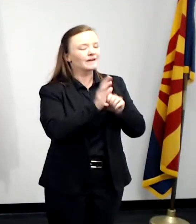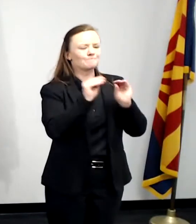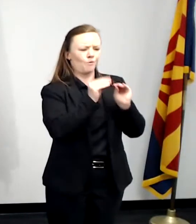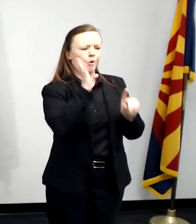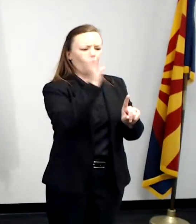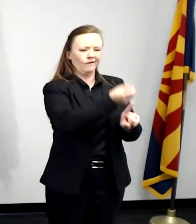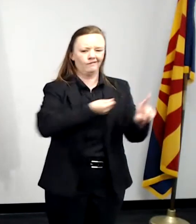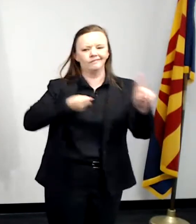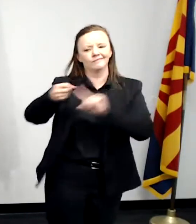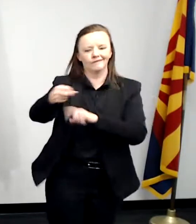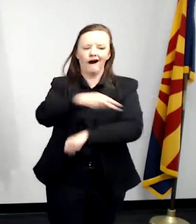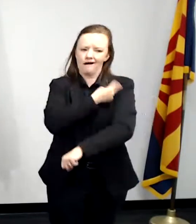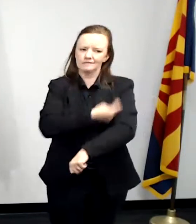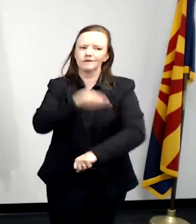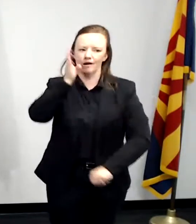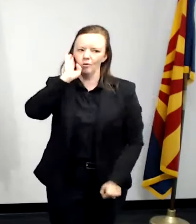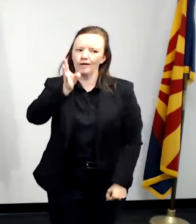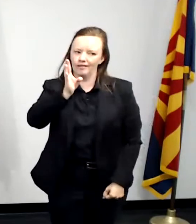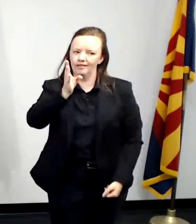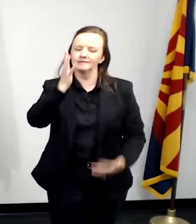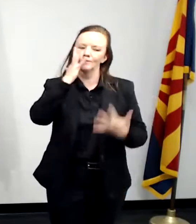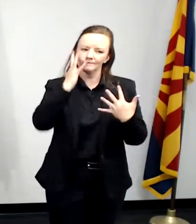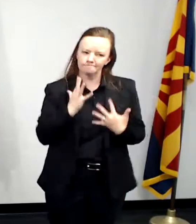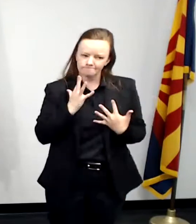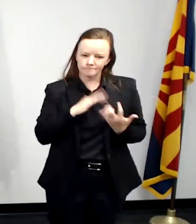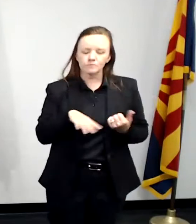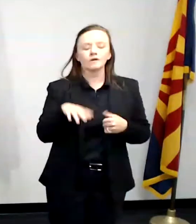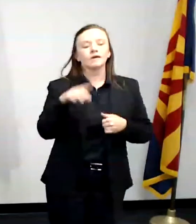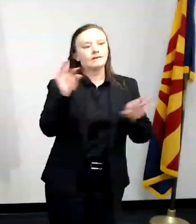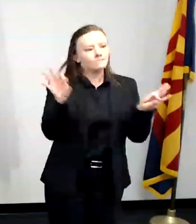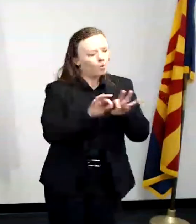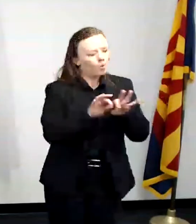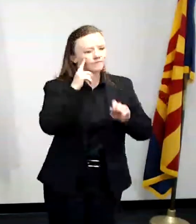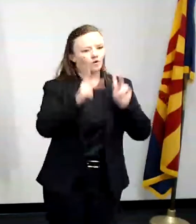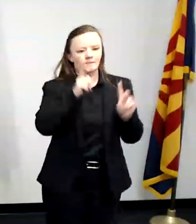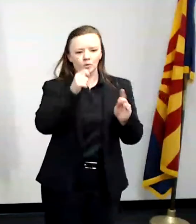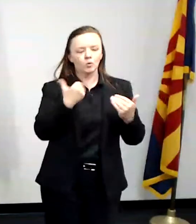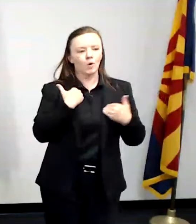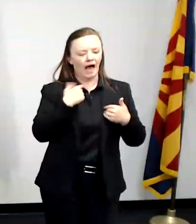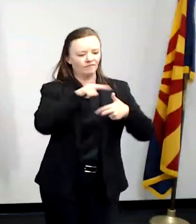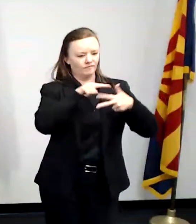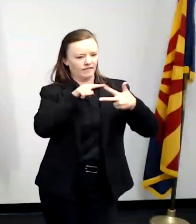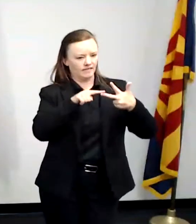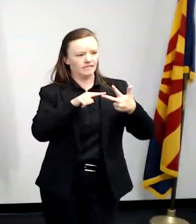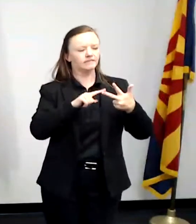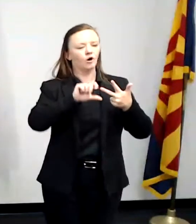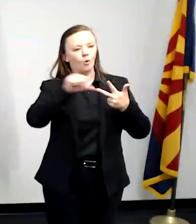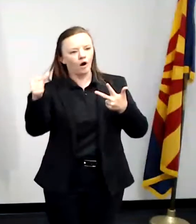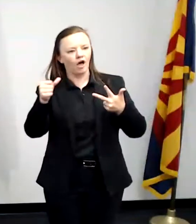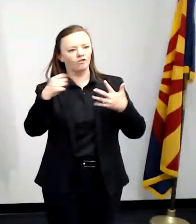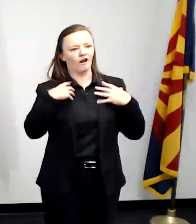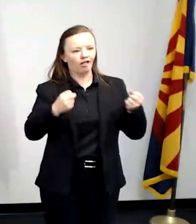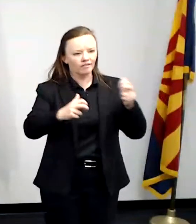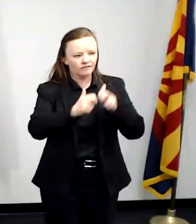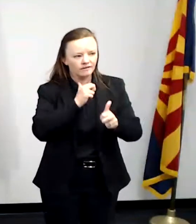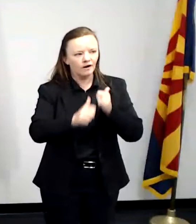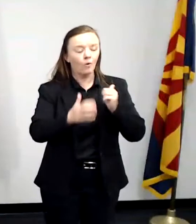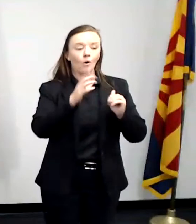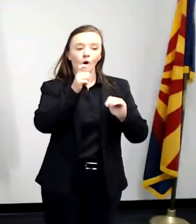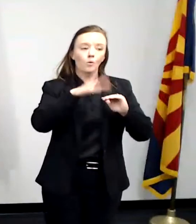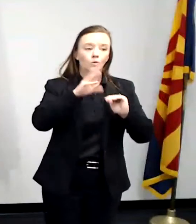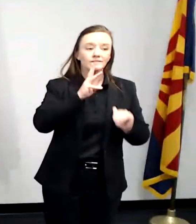that's why it's really important for people who have underlying health conditions or are 65 or older to take